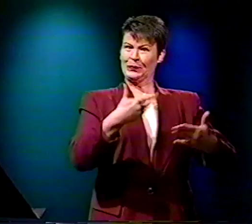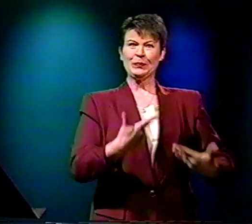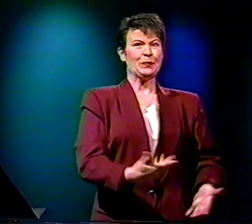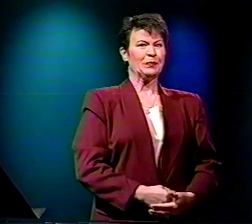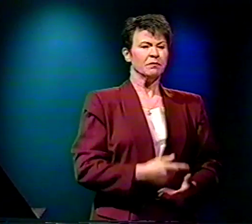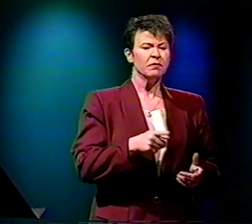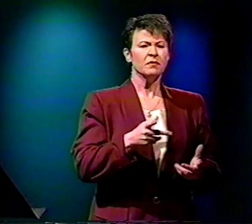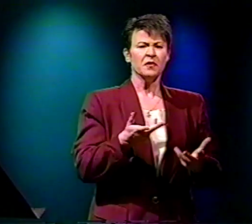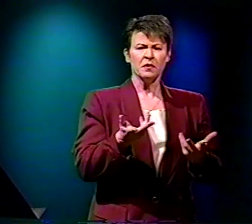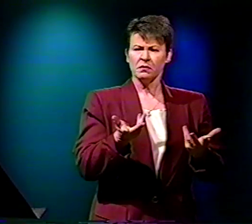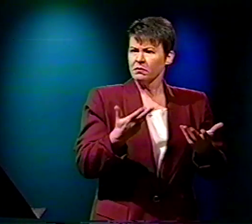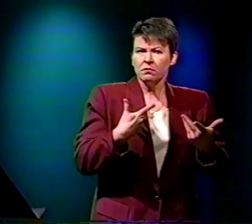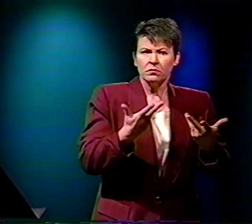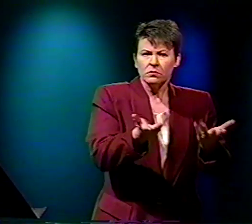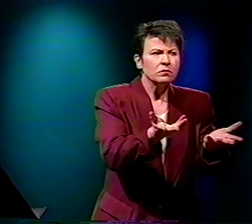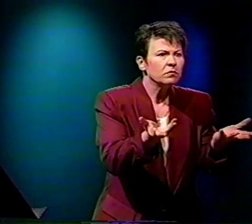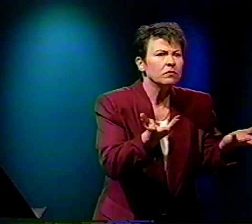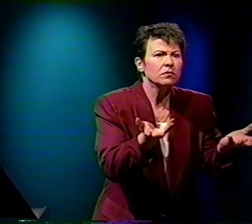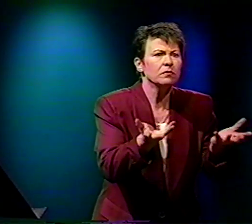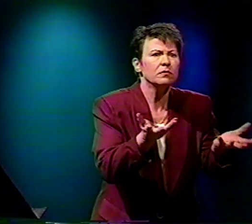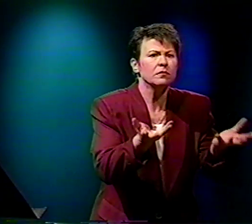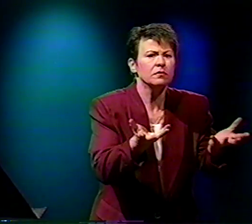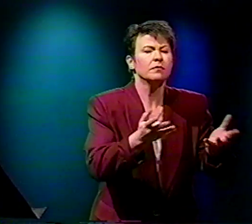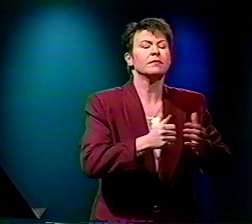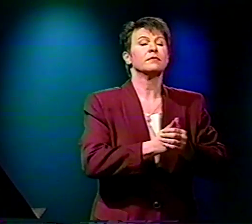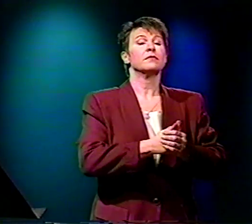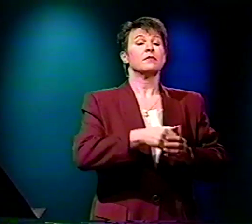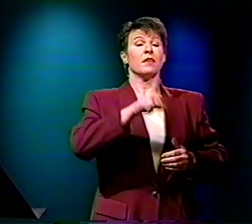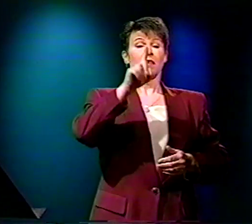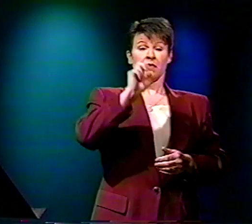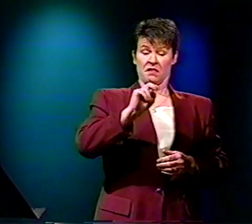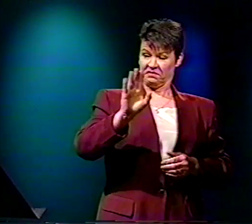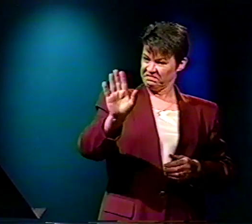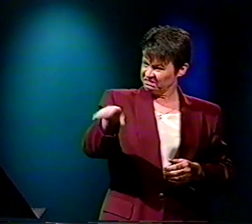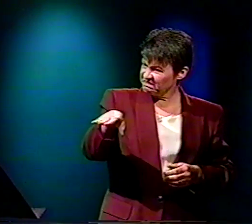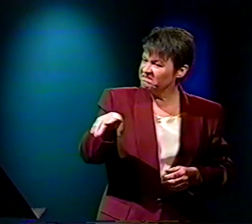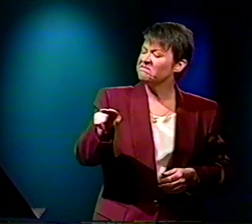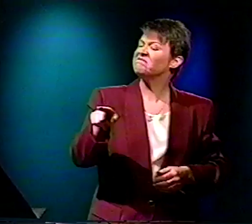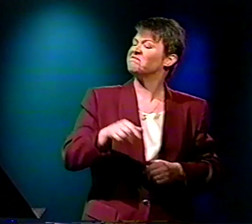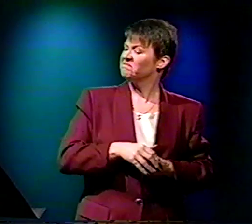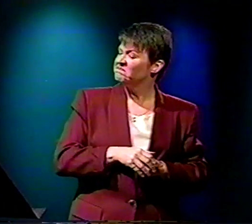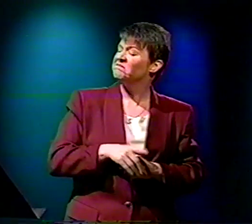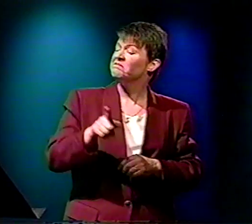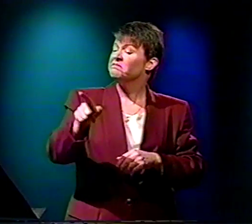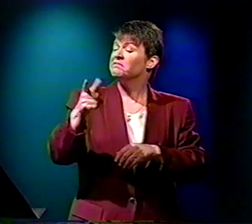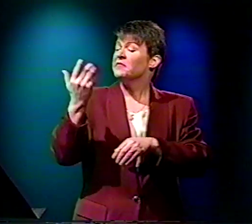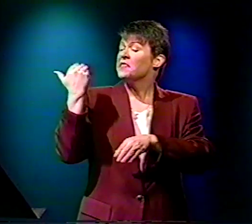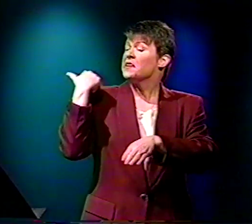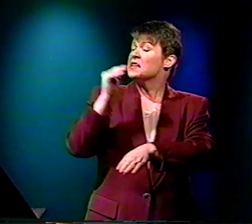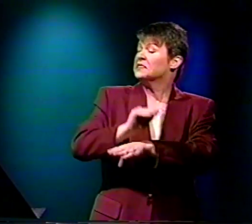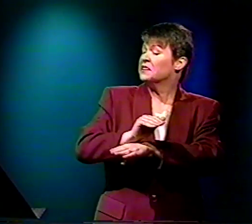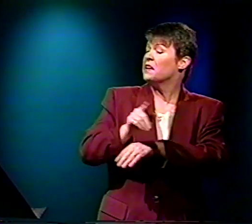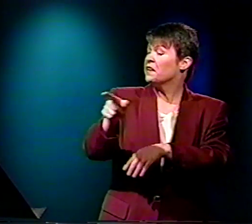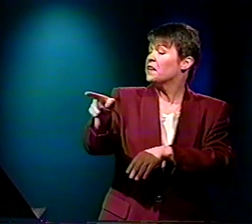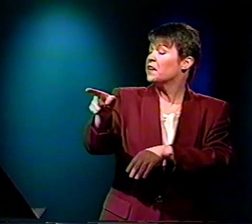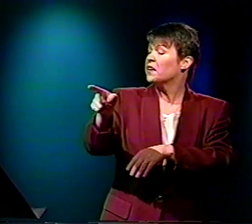I'm the interpreter, and I'm here to communicate for you. And he goes, well, what do you want? And the Don said, you remember last